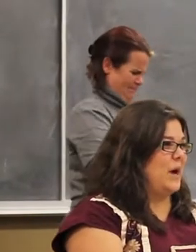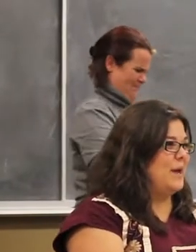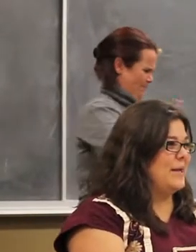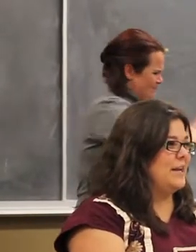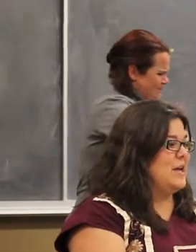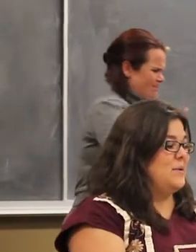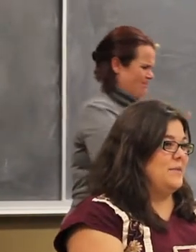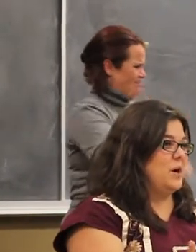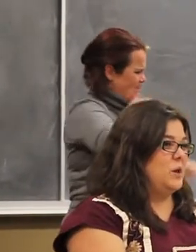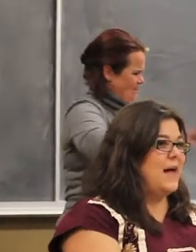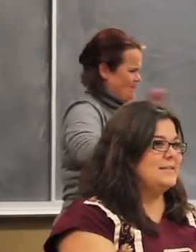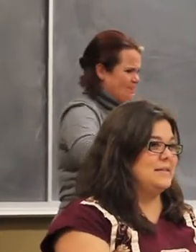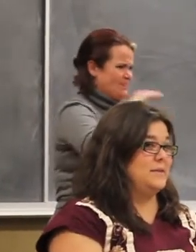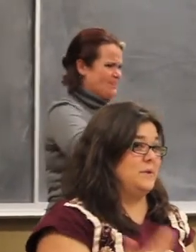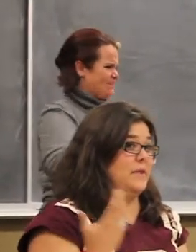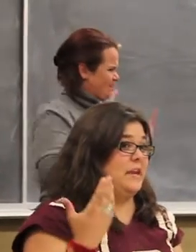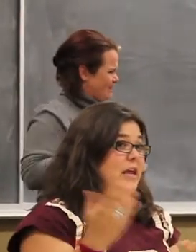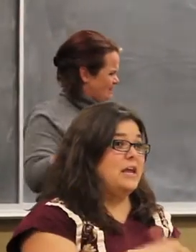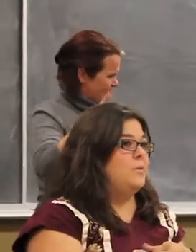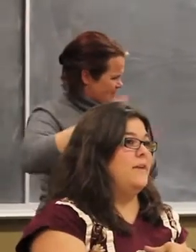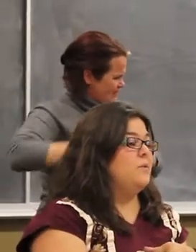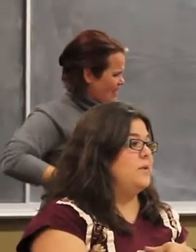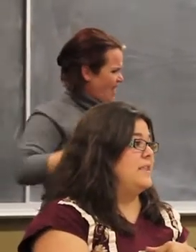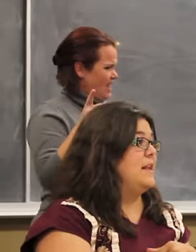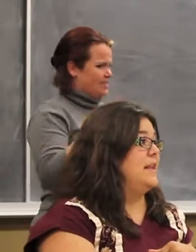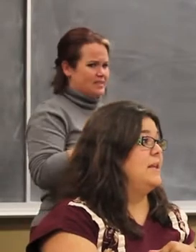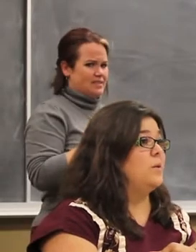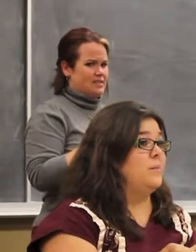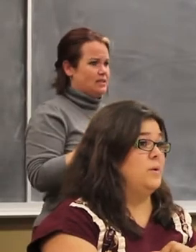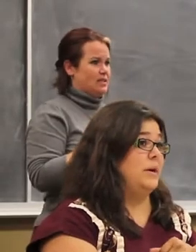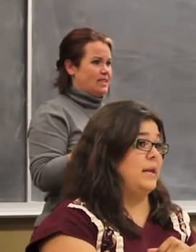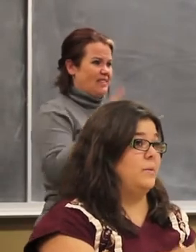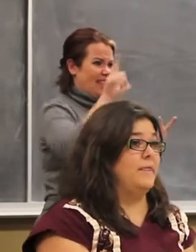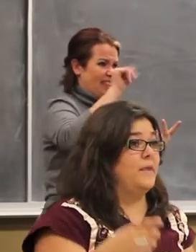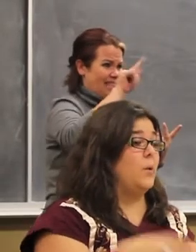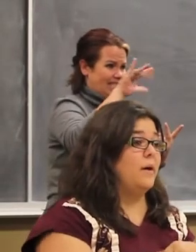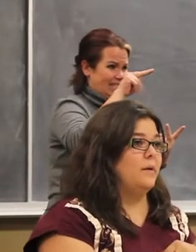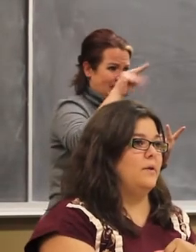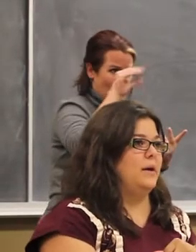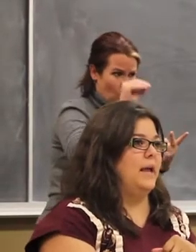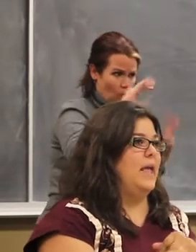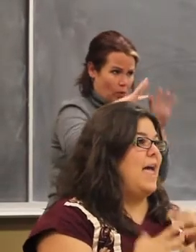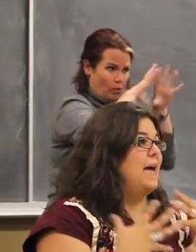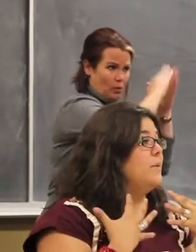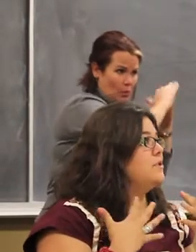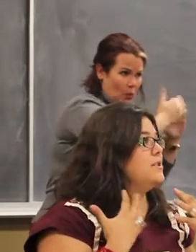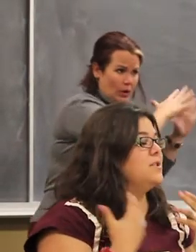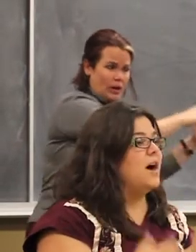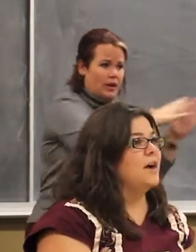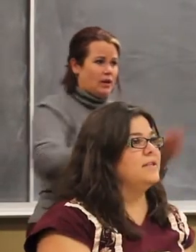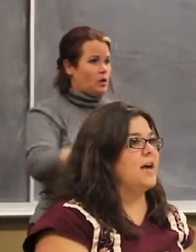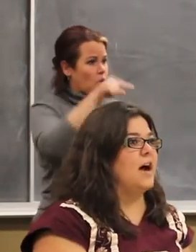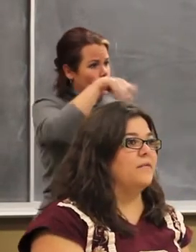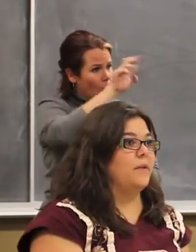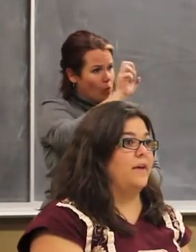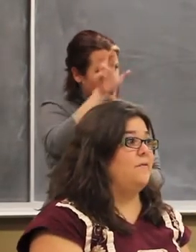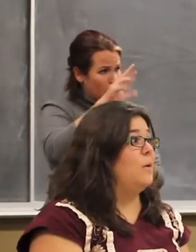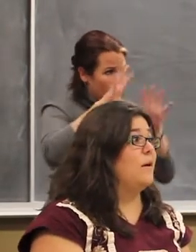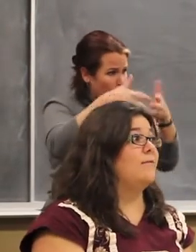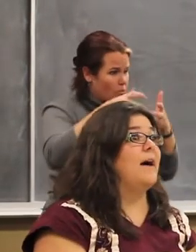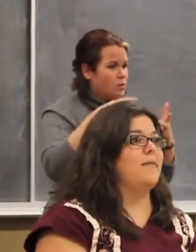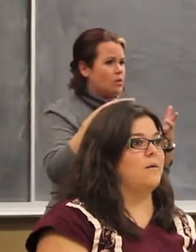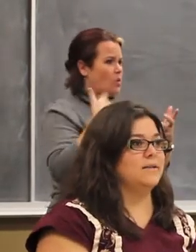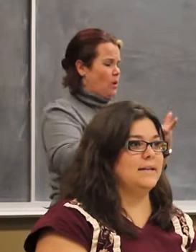was going on within our classes, within the Latino community, within the queer community, and we would just talk and talk for